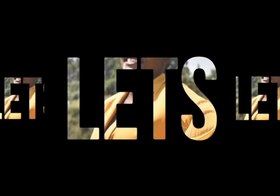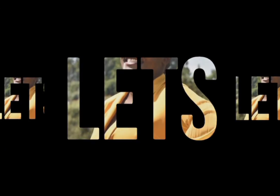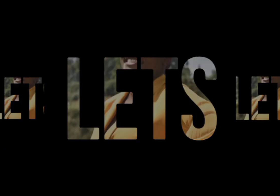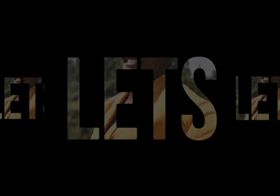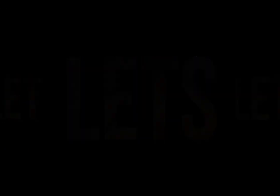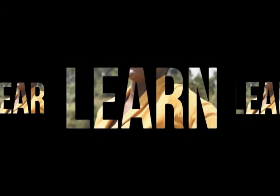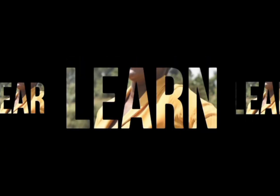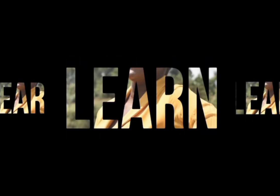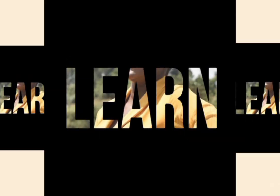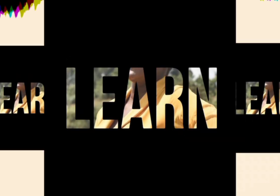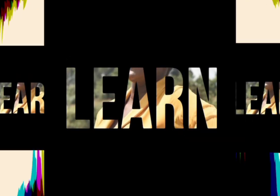so